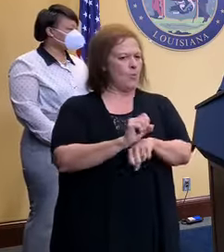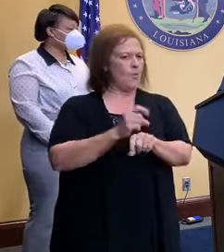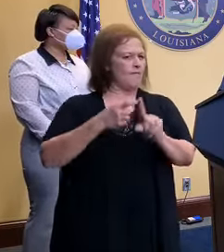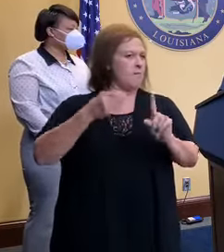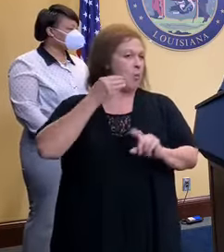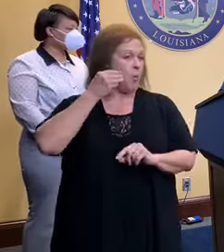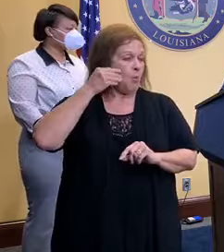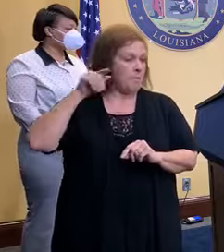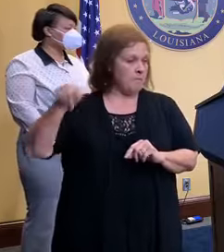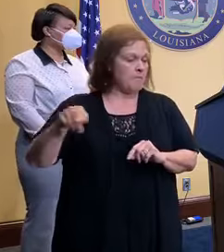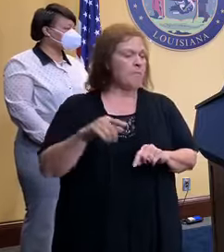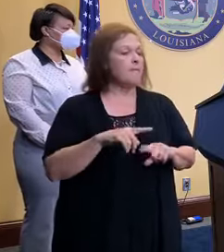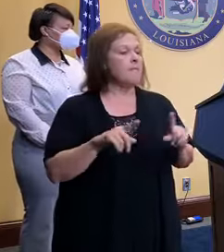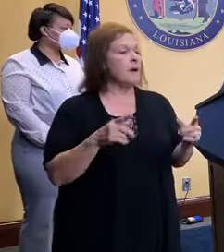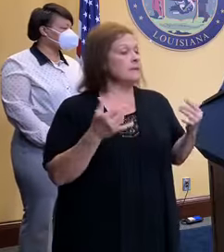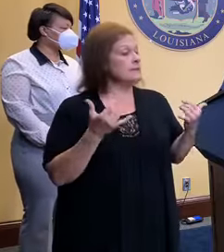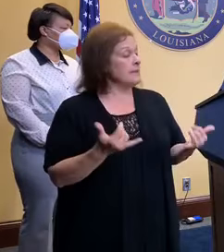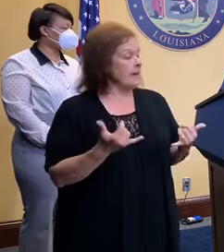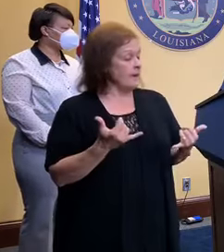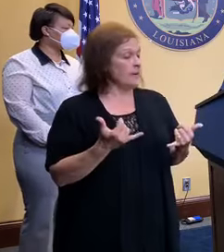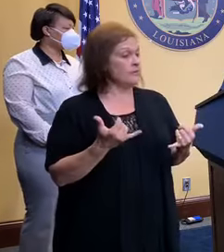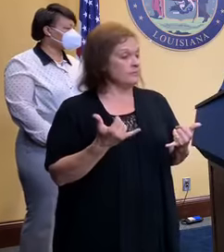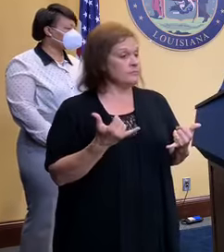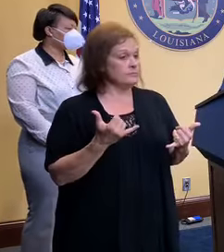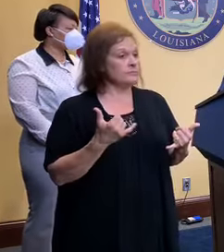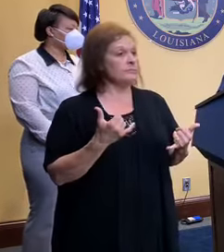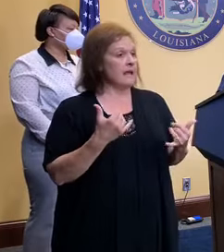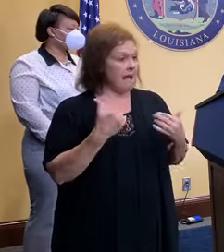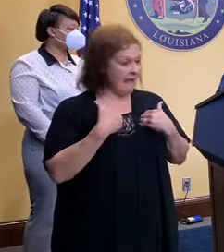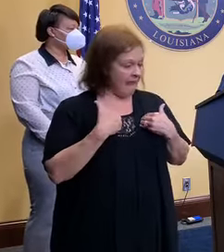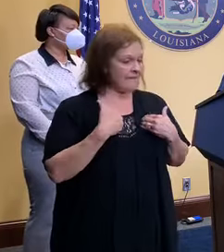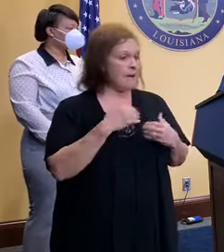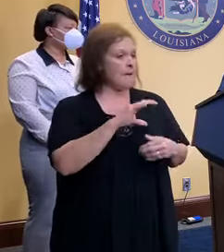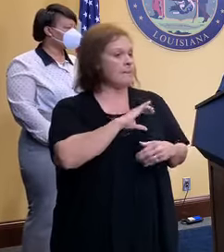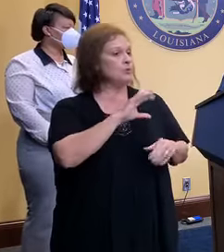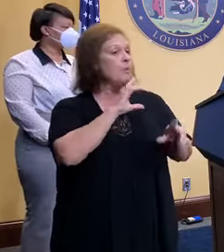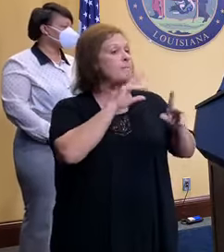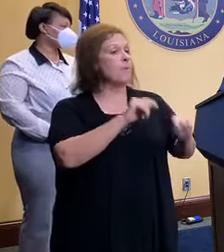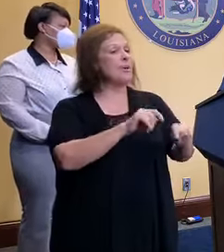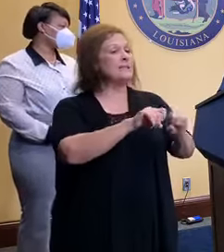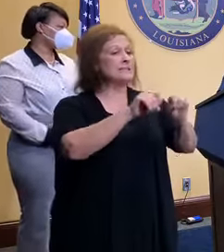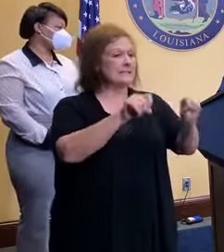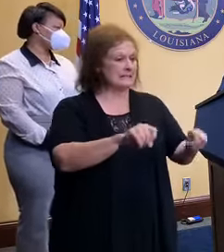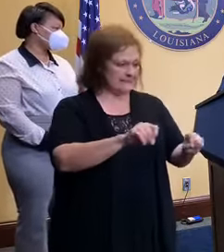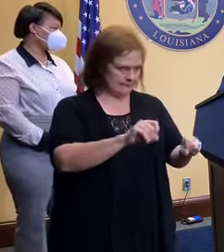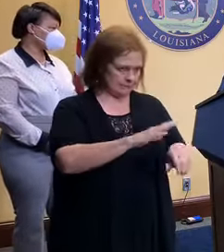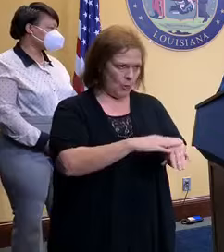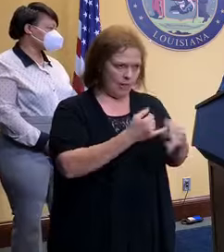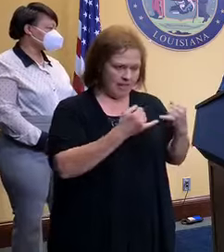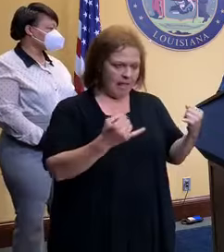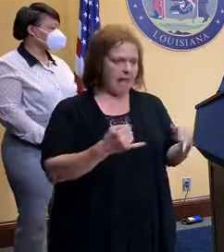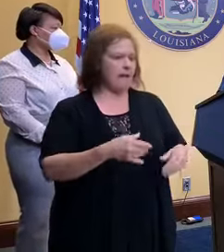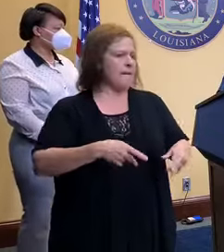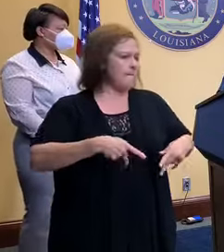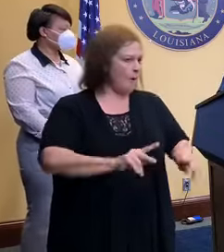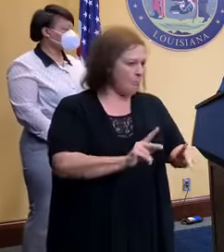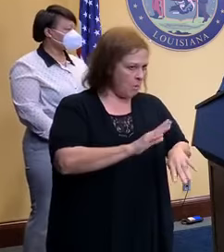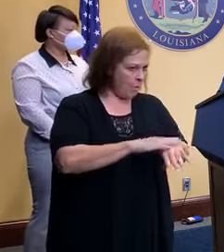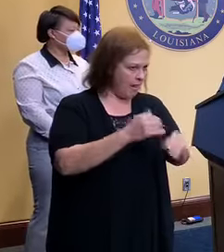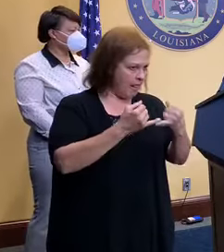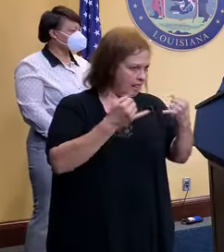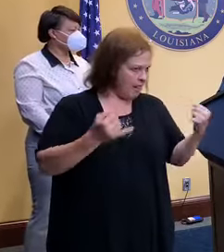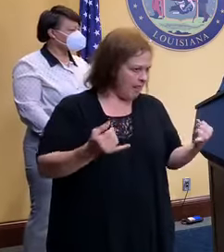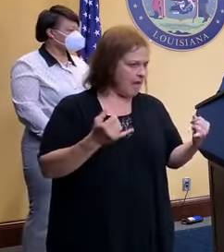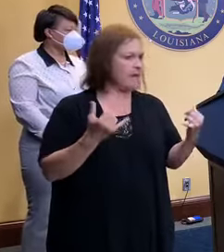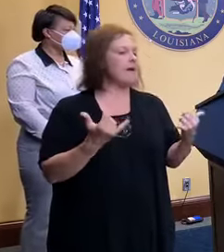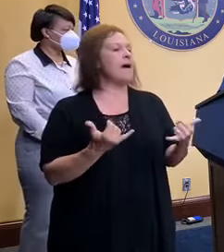services. But to date, we've restored our electronic police reporting system, We have online permitting now available.